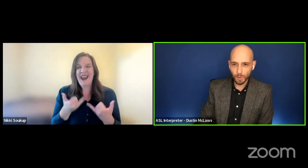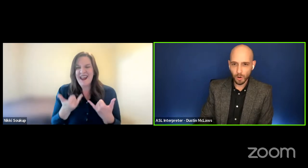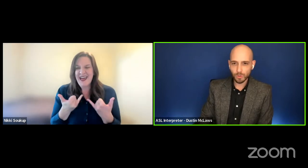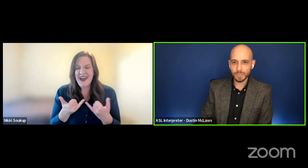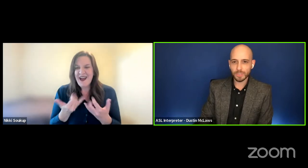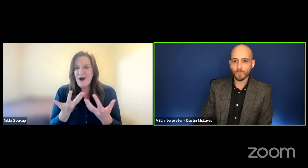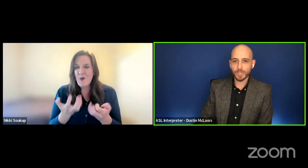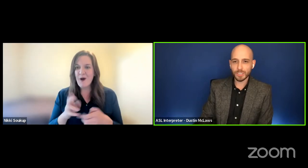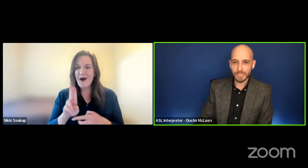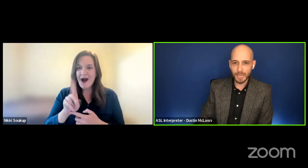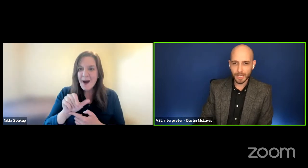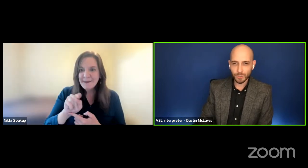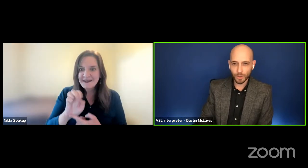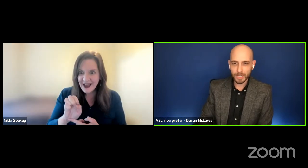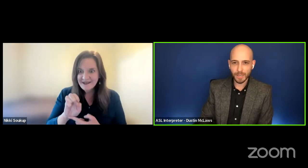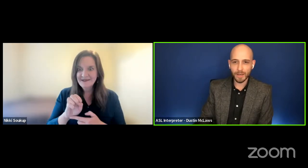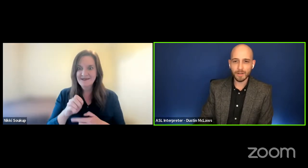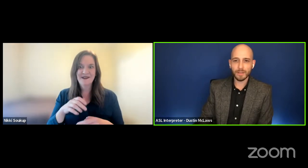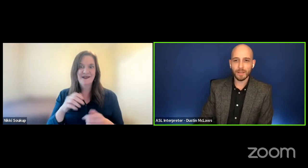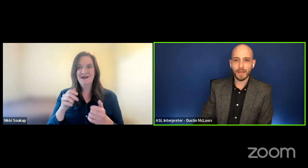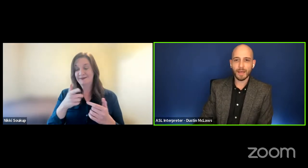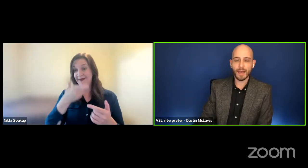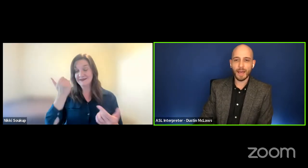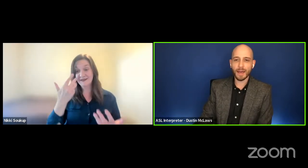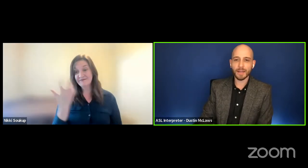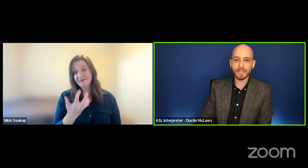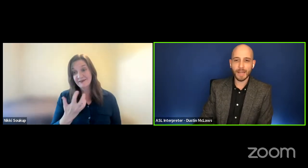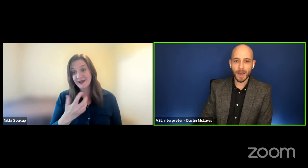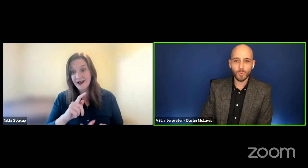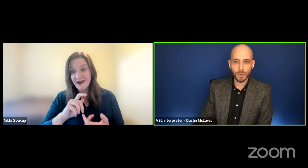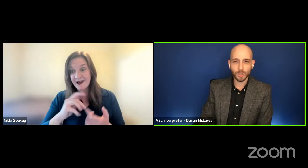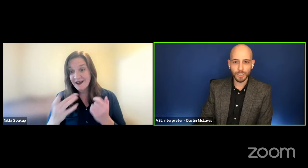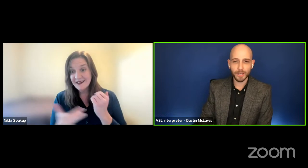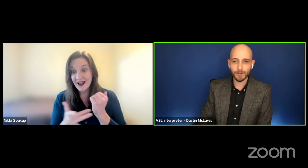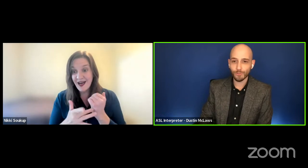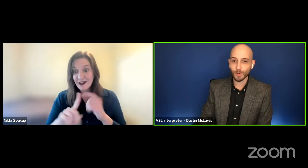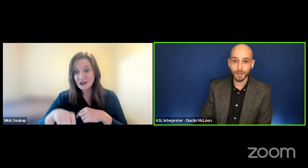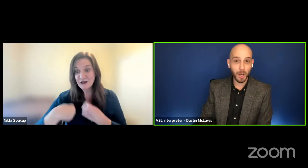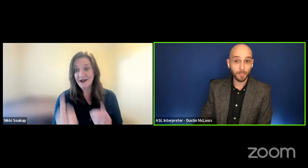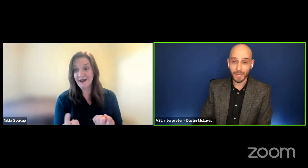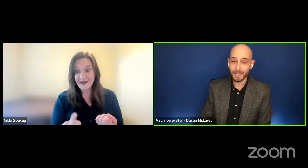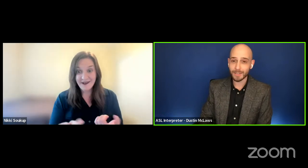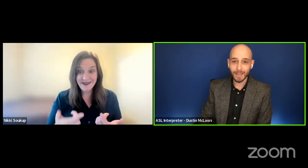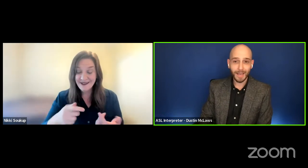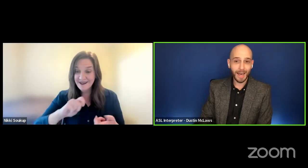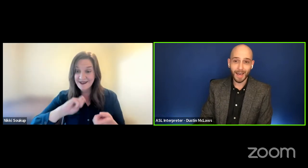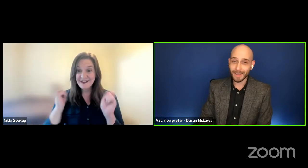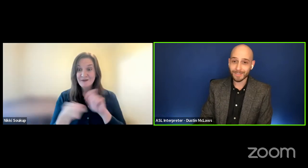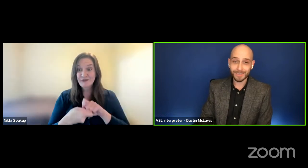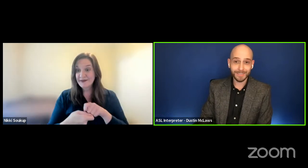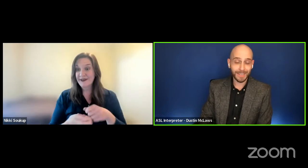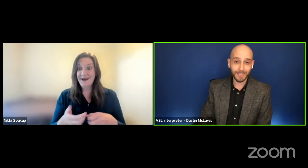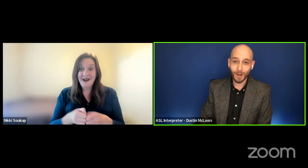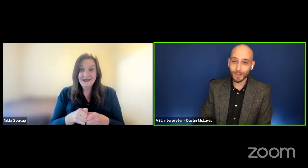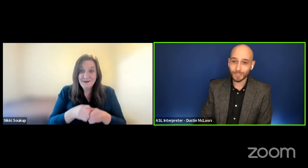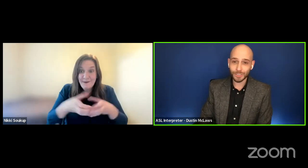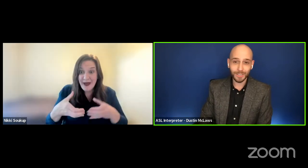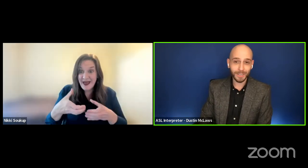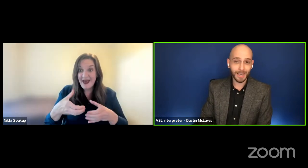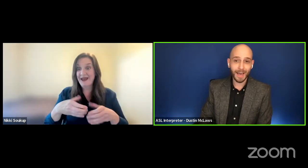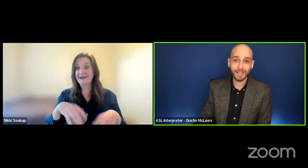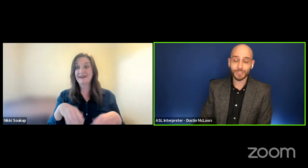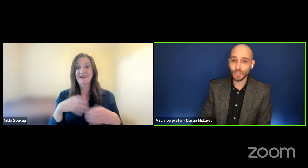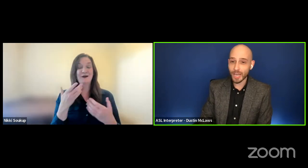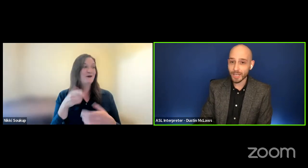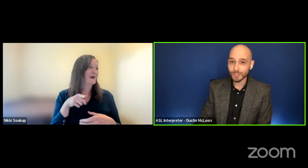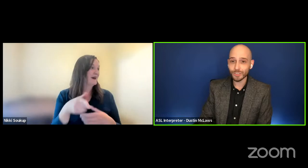It was proposed originally in 2010, and now we are looking for an update as